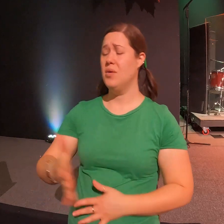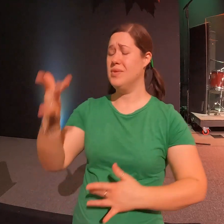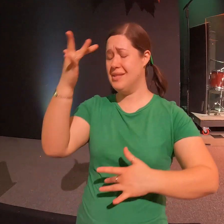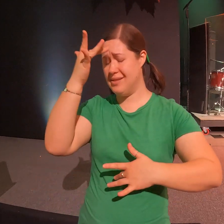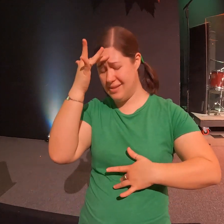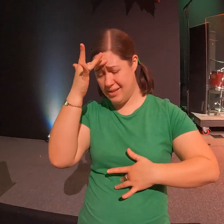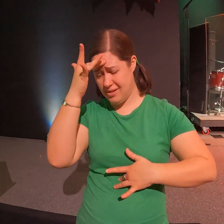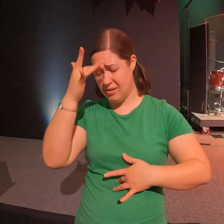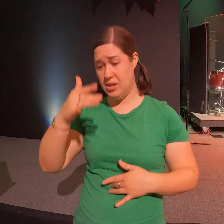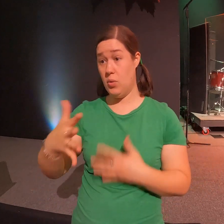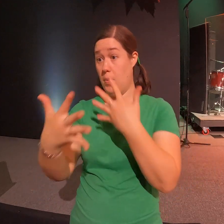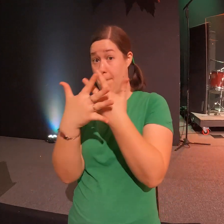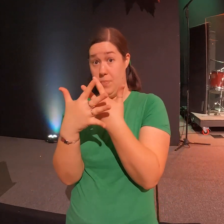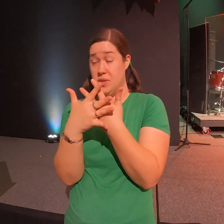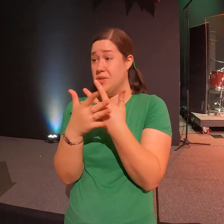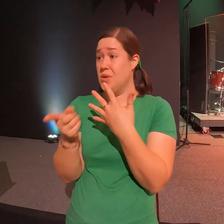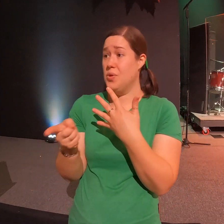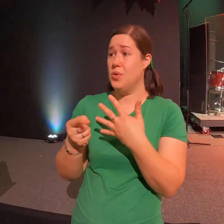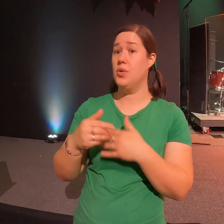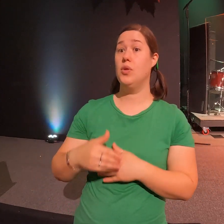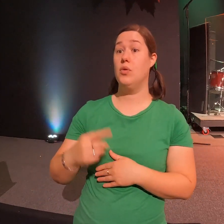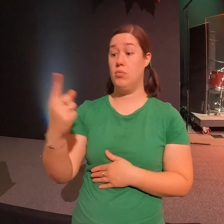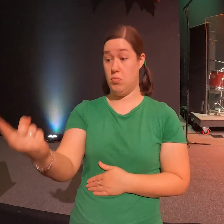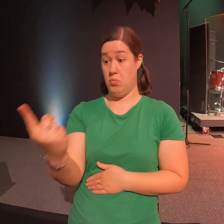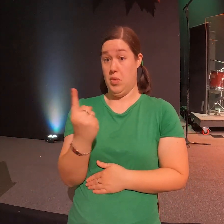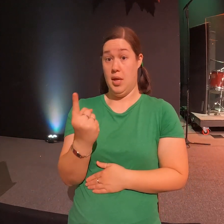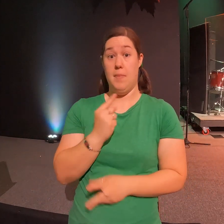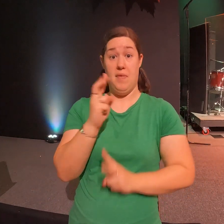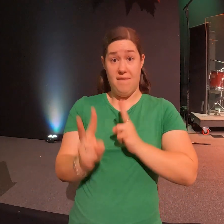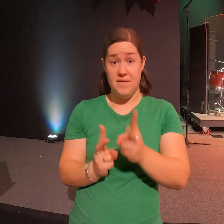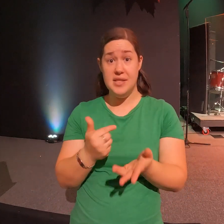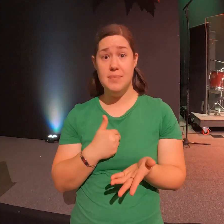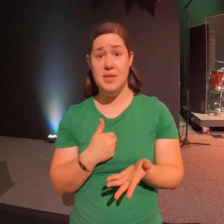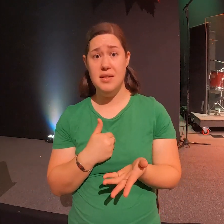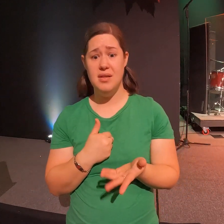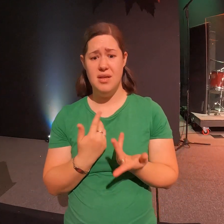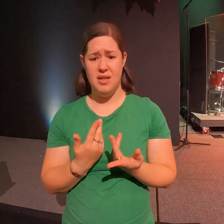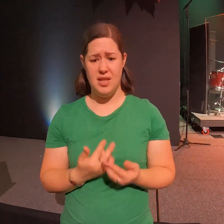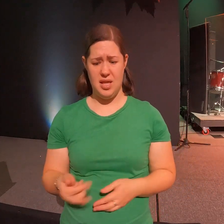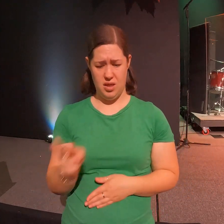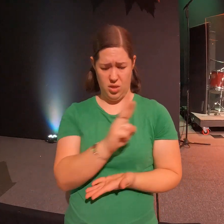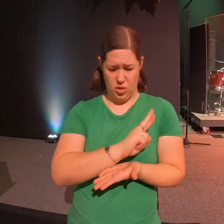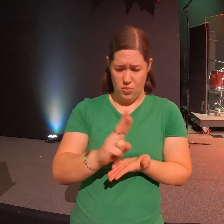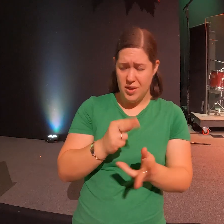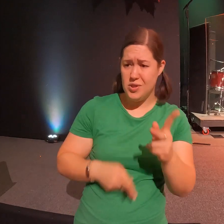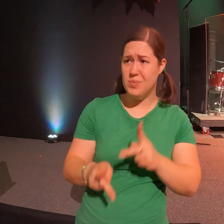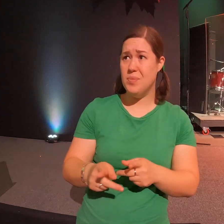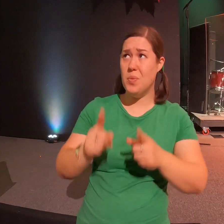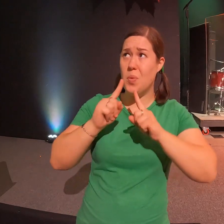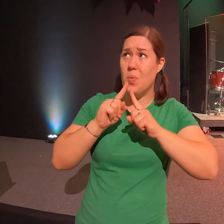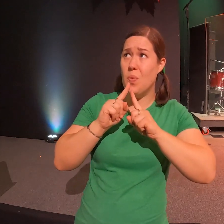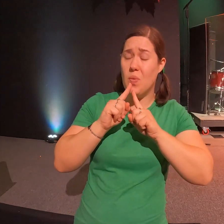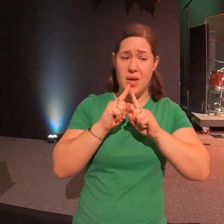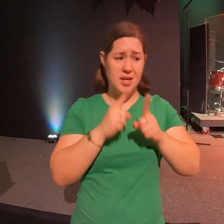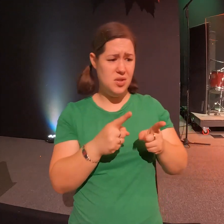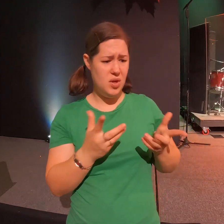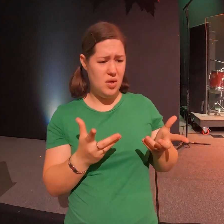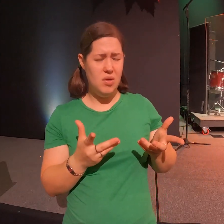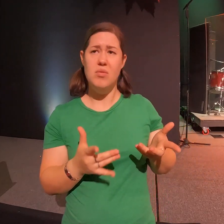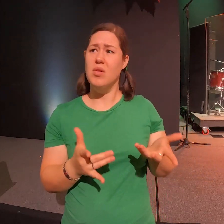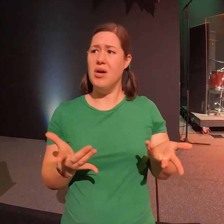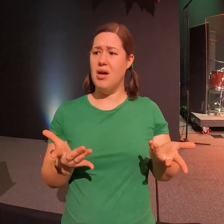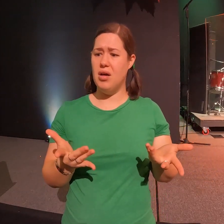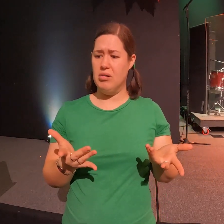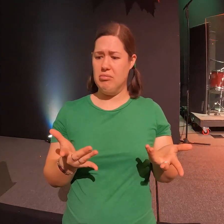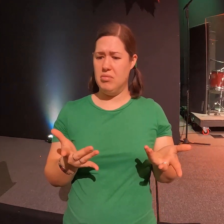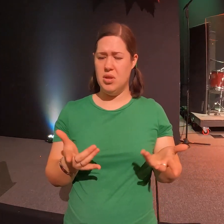visited me. And then the righteous will answer him, Lord, when was it that you saw, that